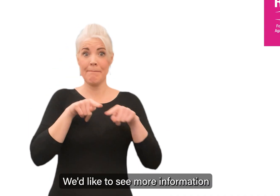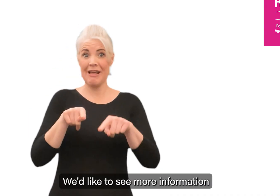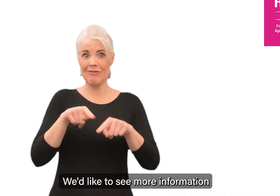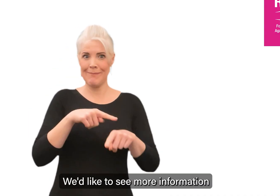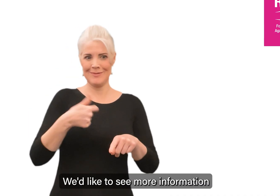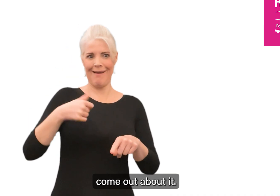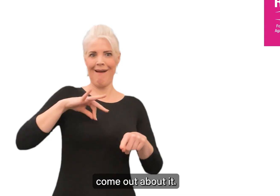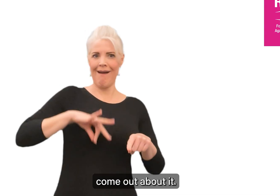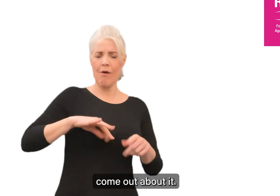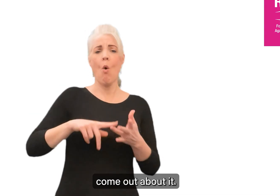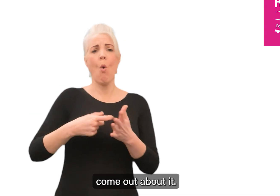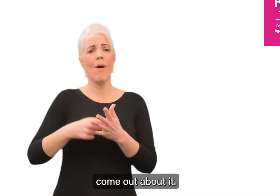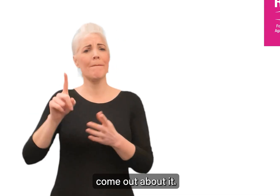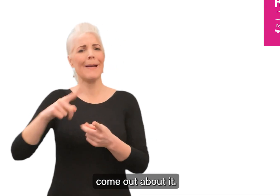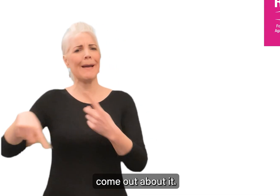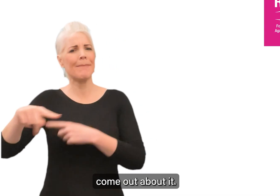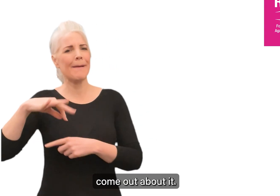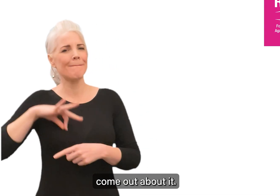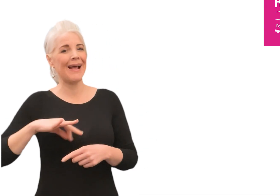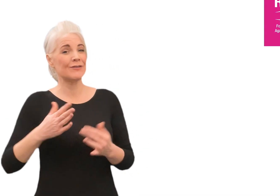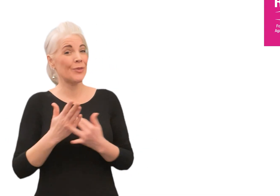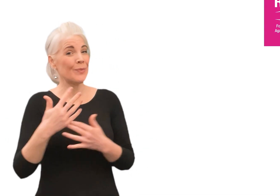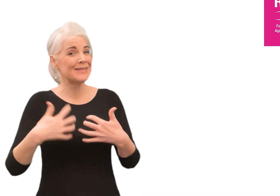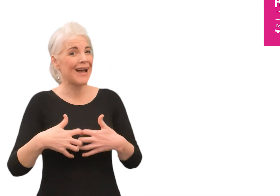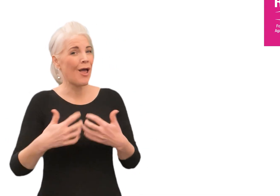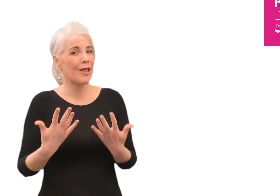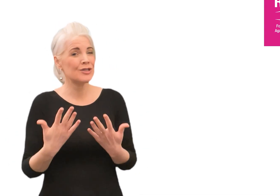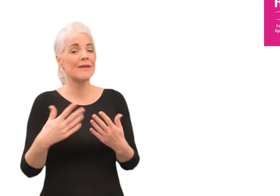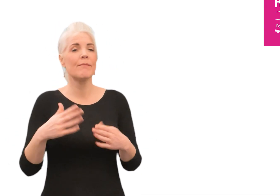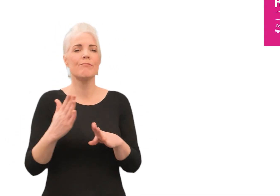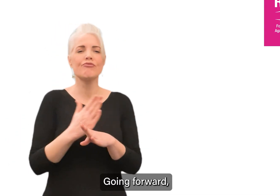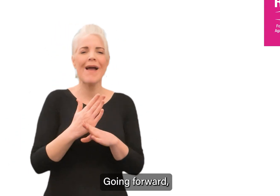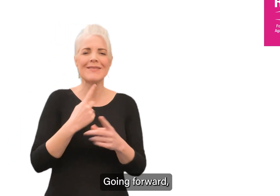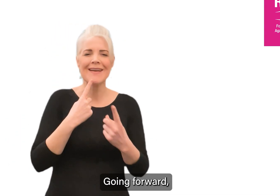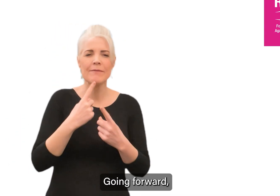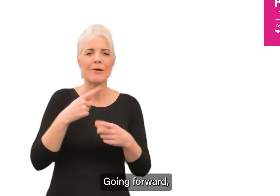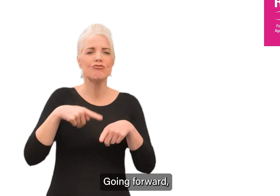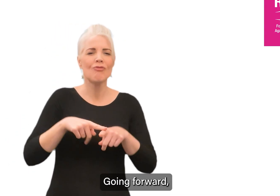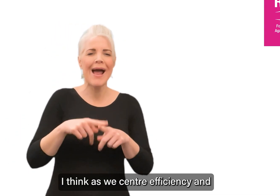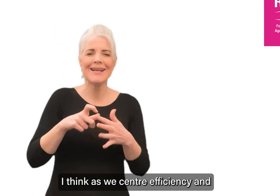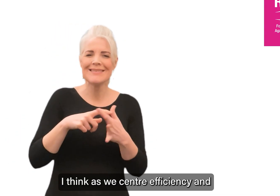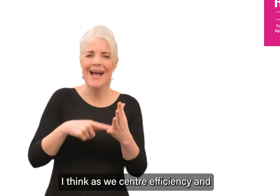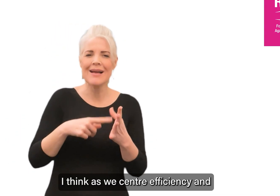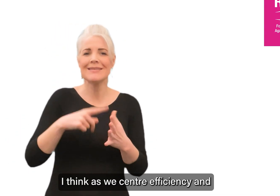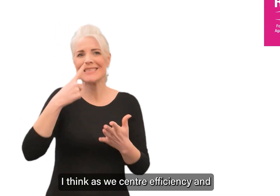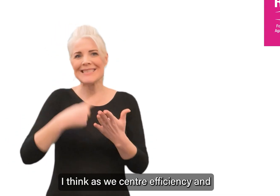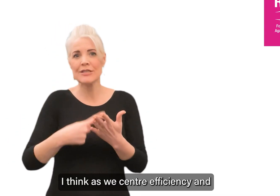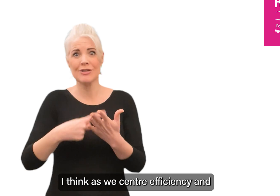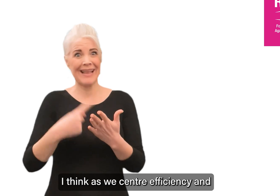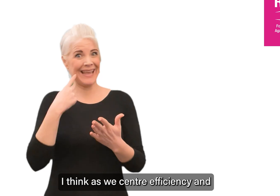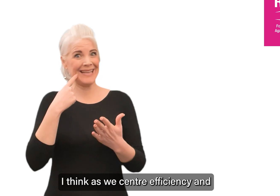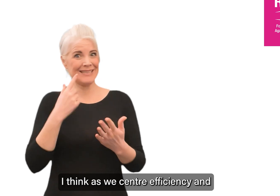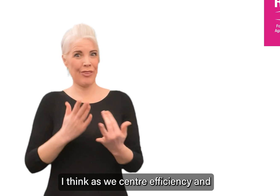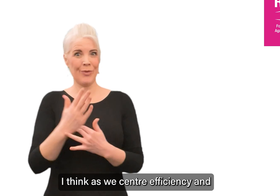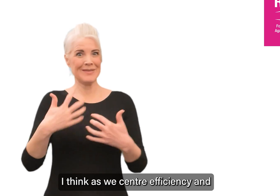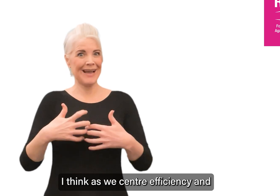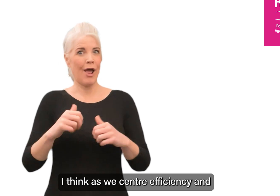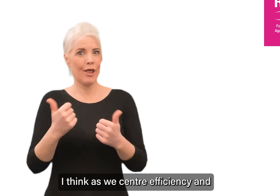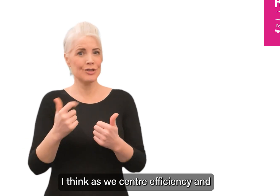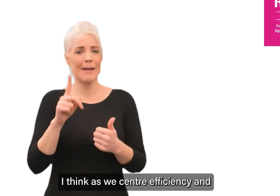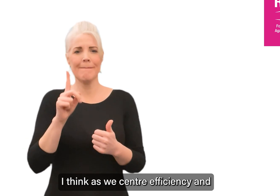to see more information come out about it. Um, Going forward, I think as we